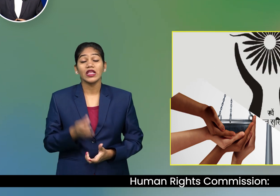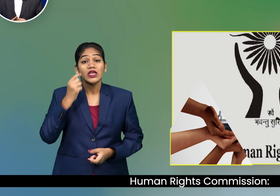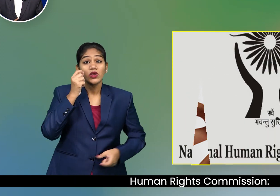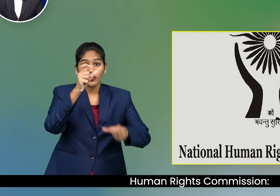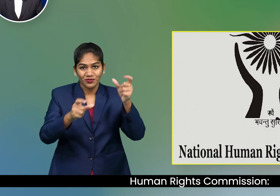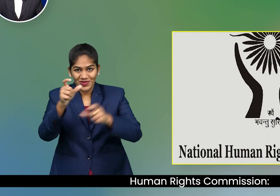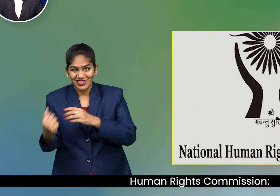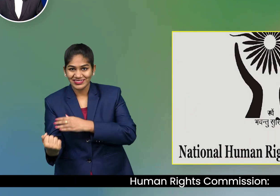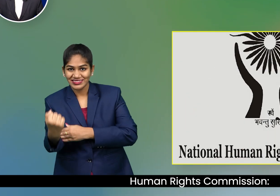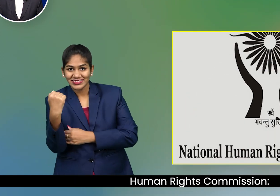Human Rights Commission.